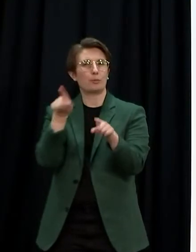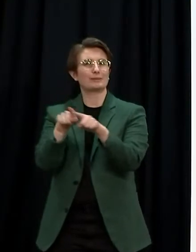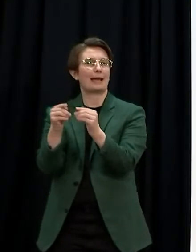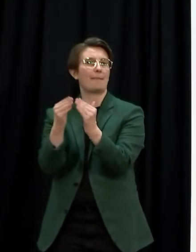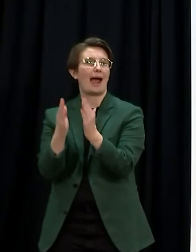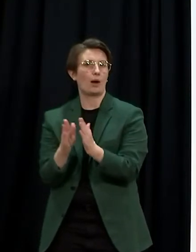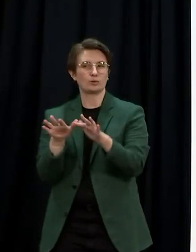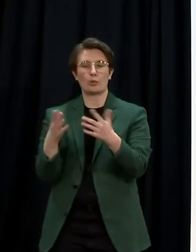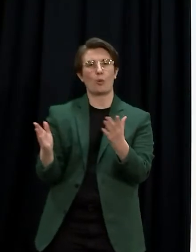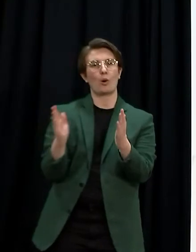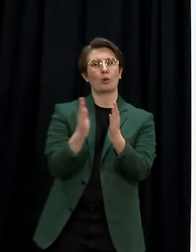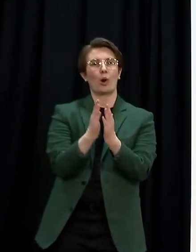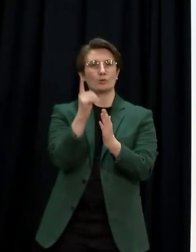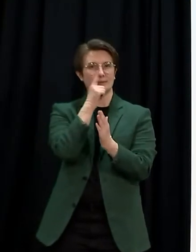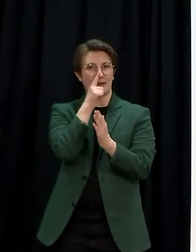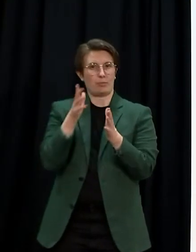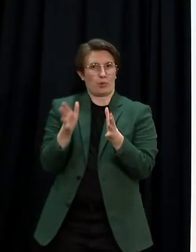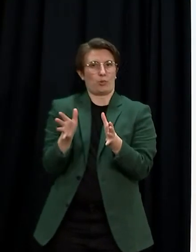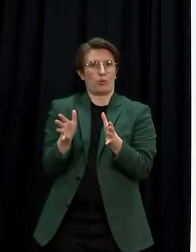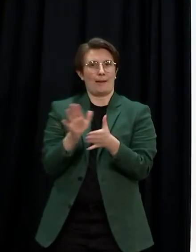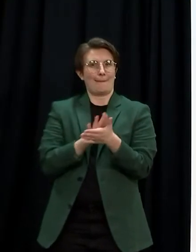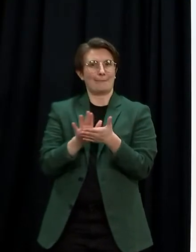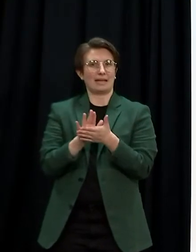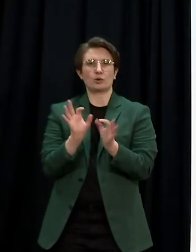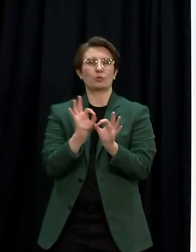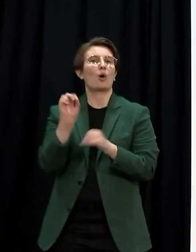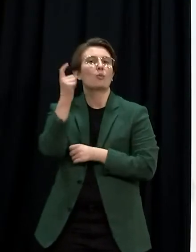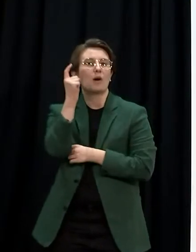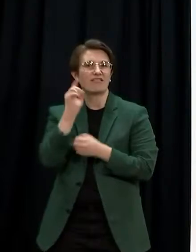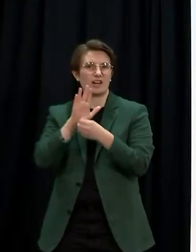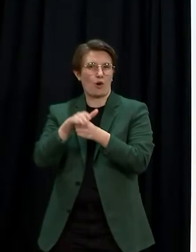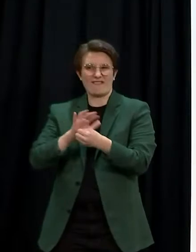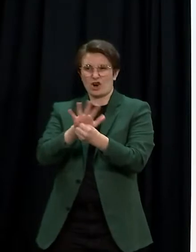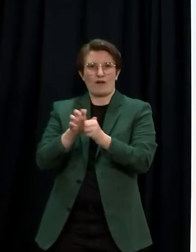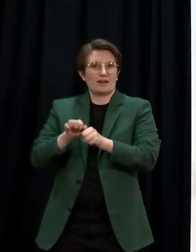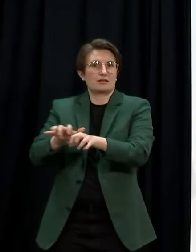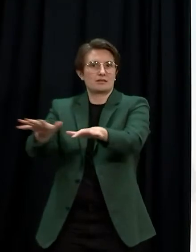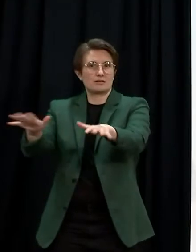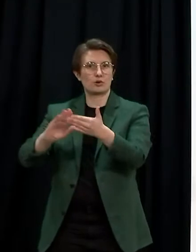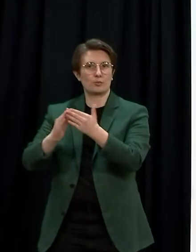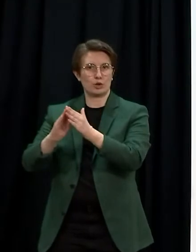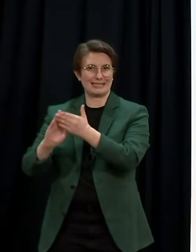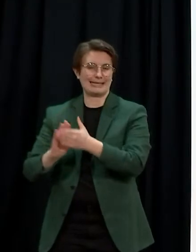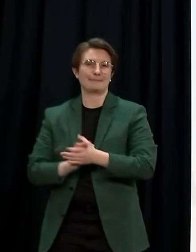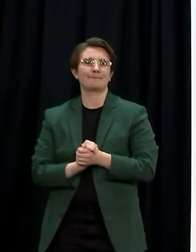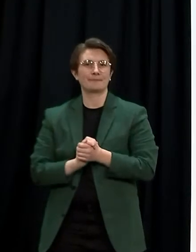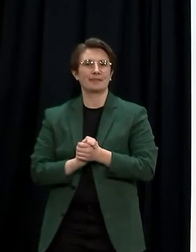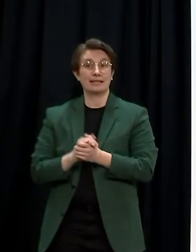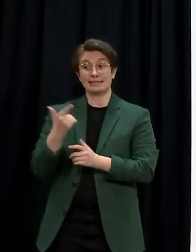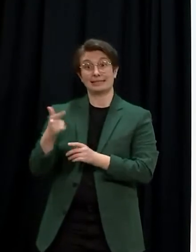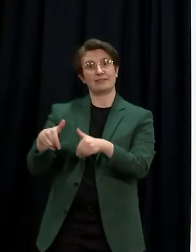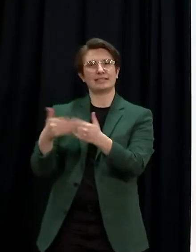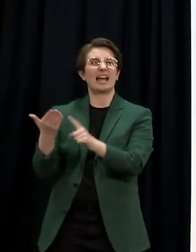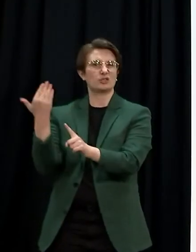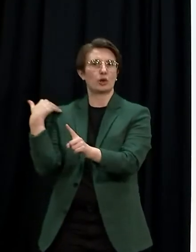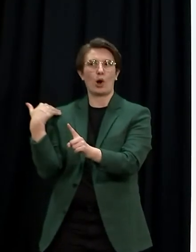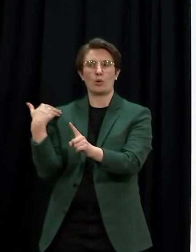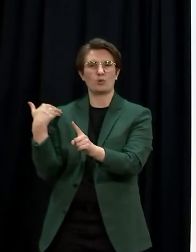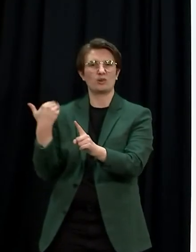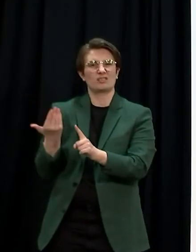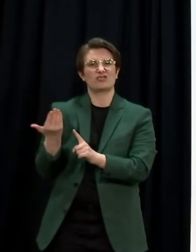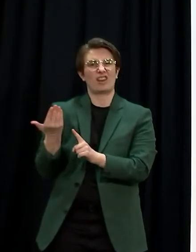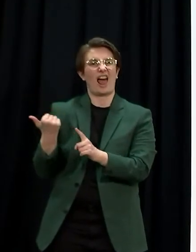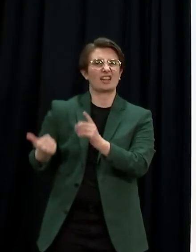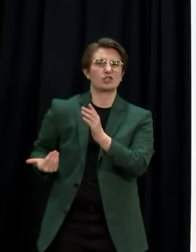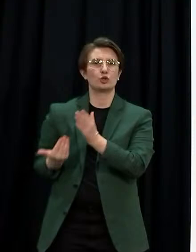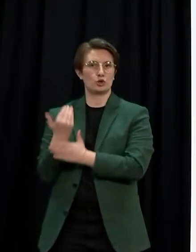known close contacts. And a number of those, the last cases were several days ago. So in just 3 subclusters, there